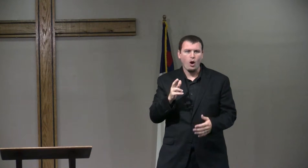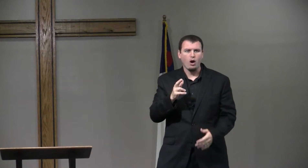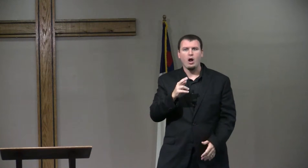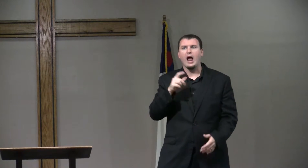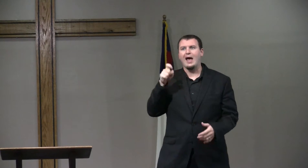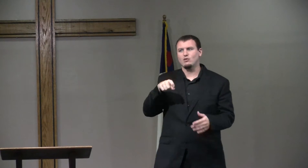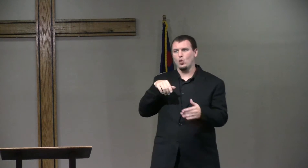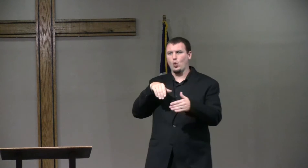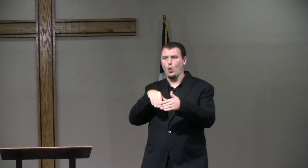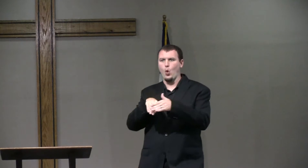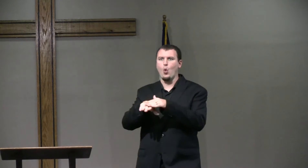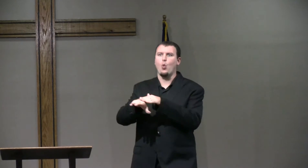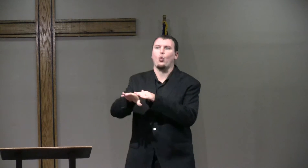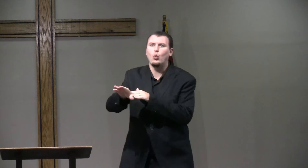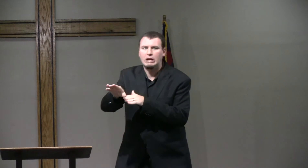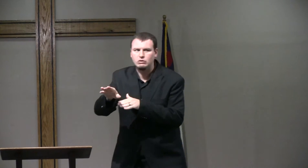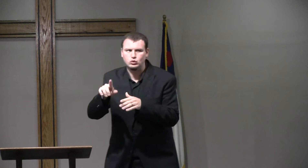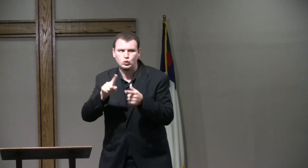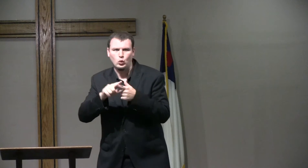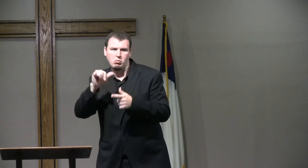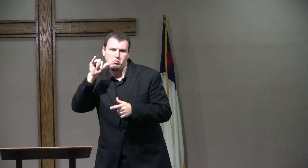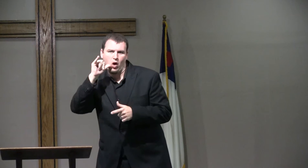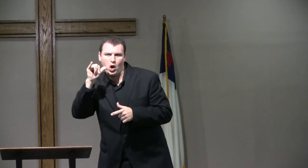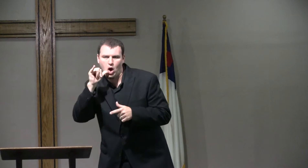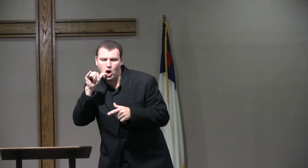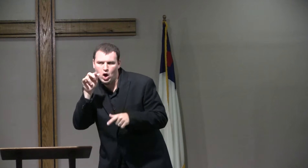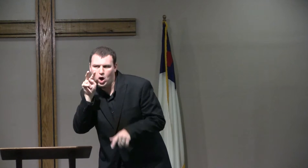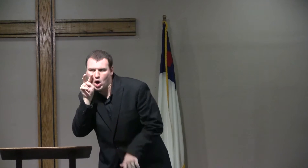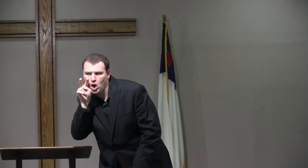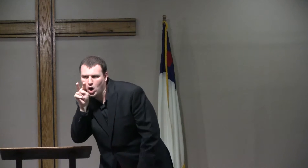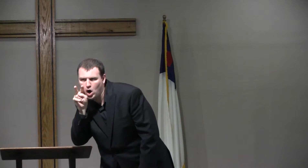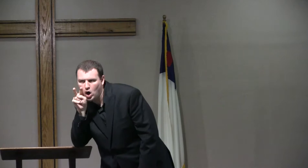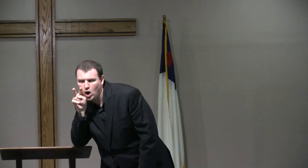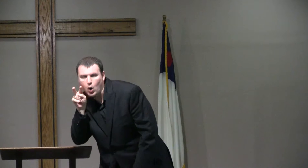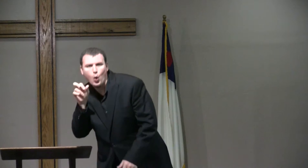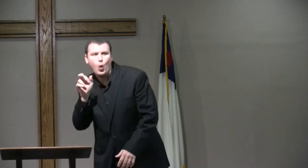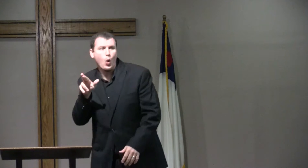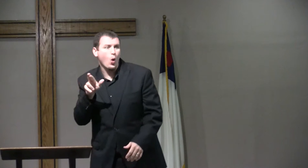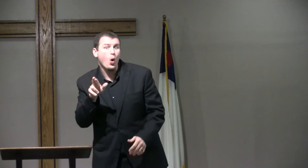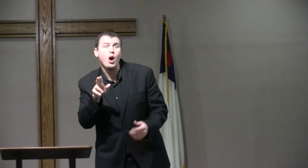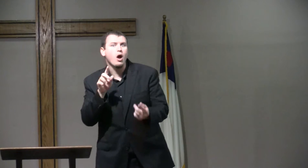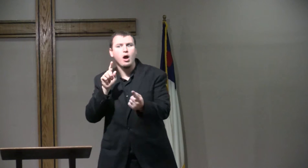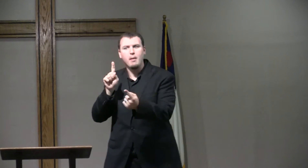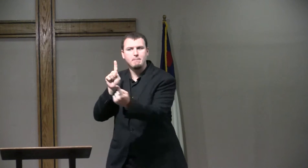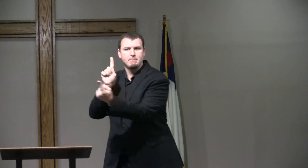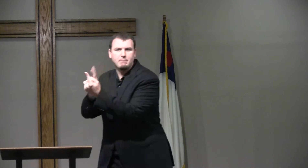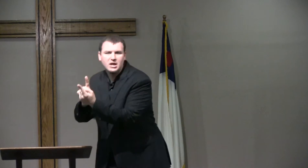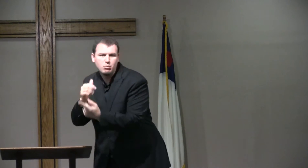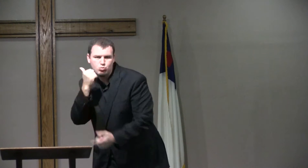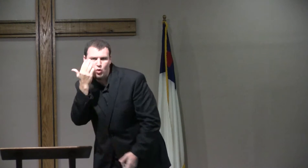A long time ago, back then, if we wanted